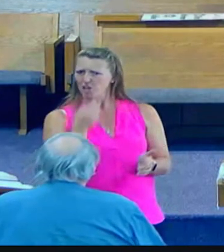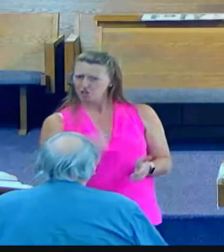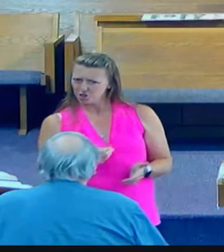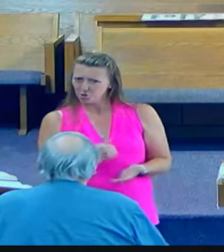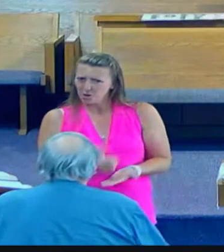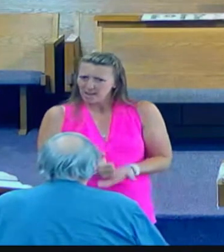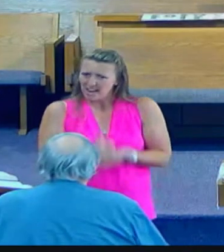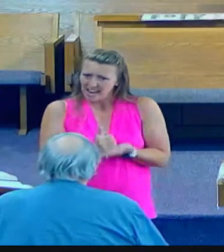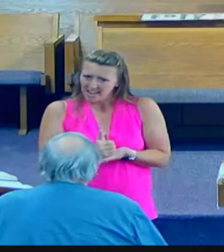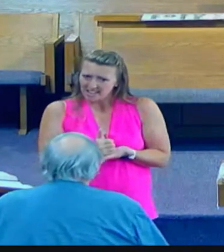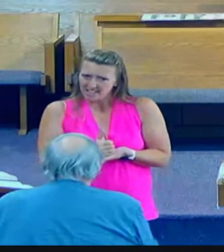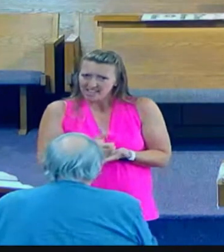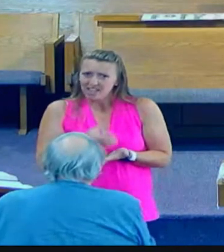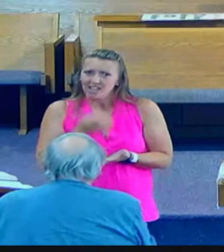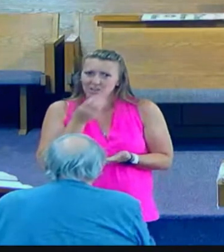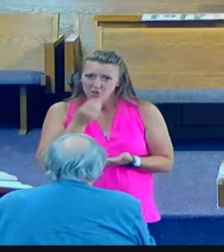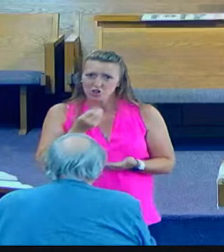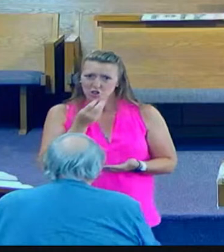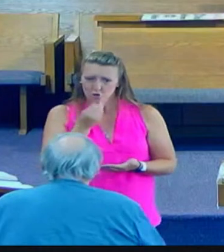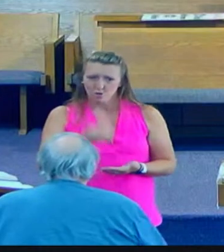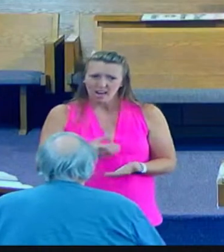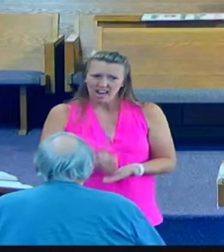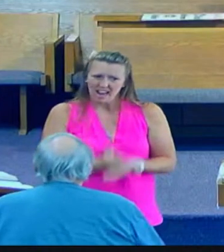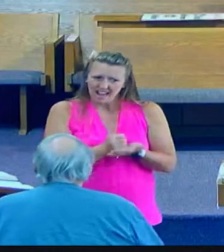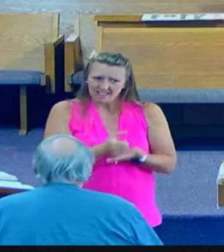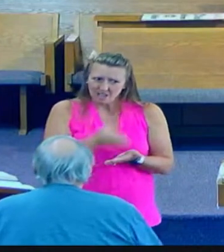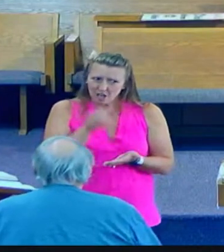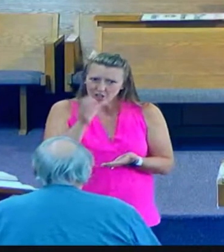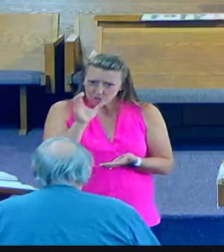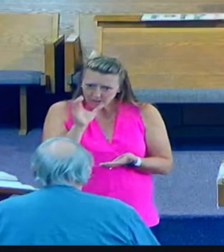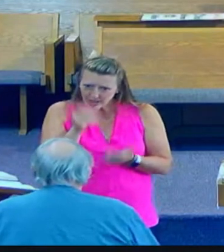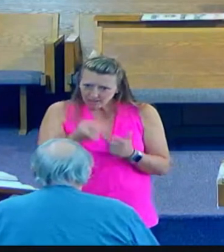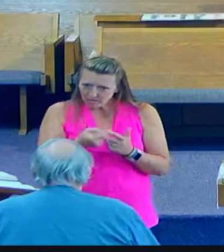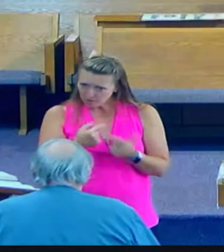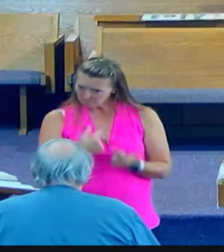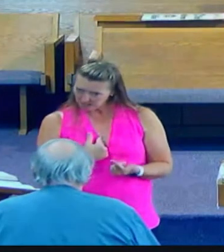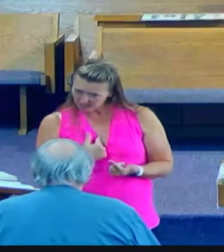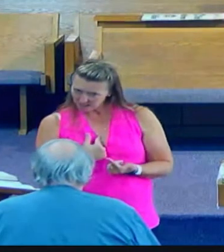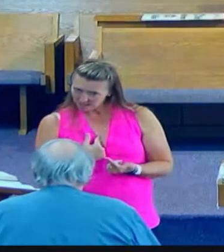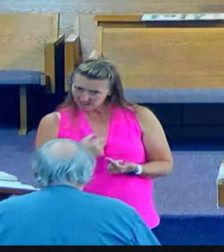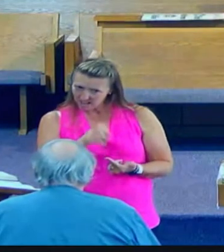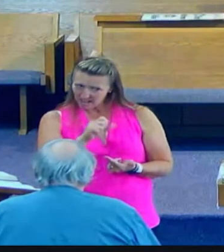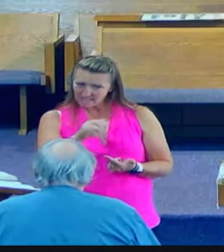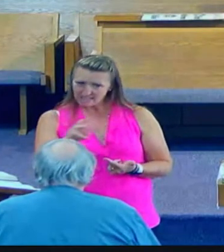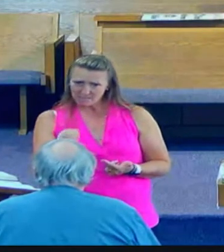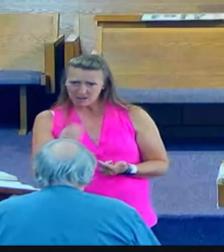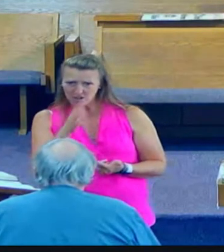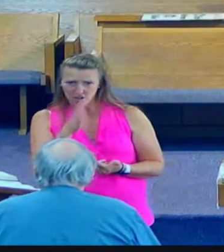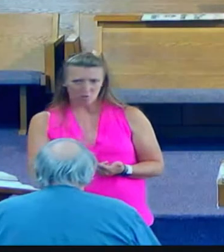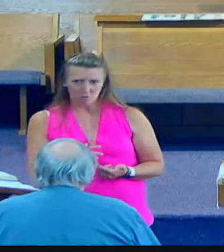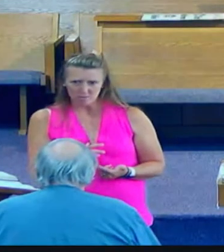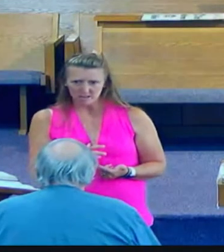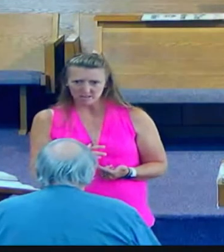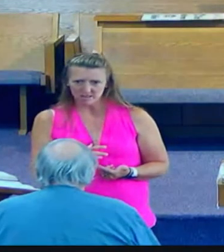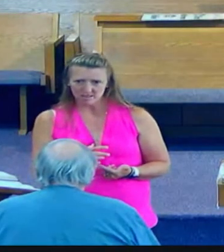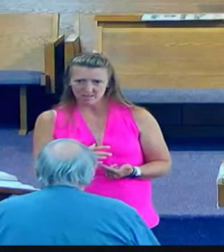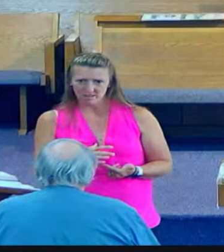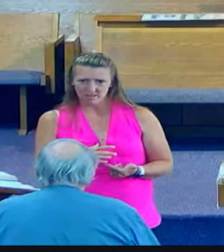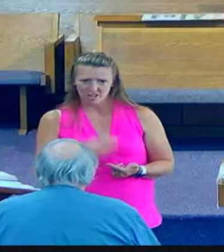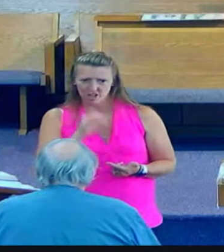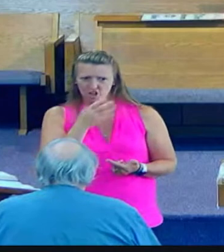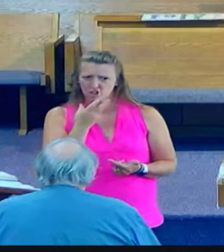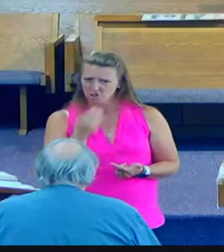ask a drink of me? a Samaritan woman. For Jews have no dealings with the